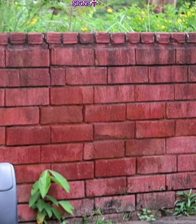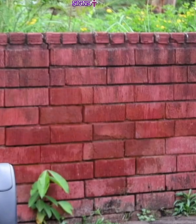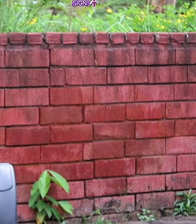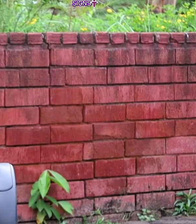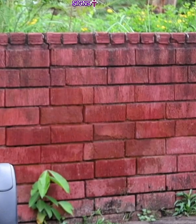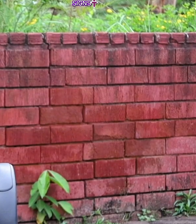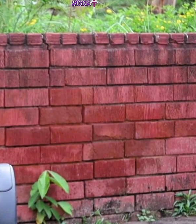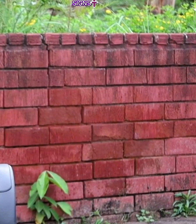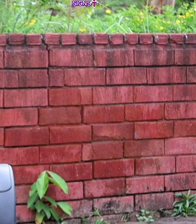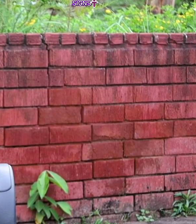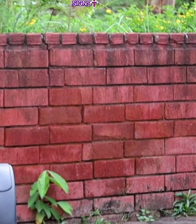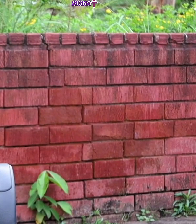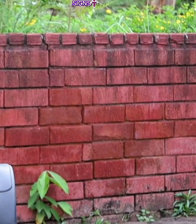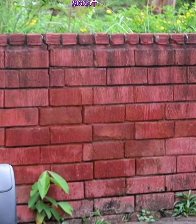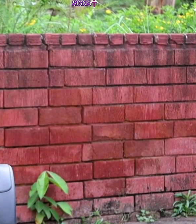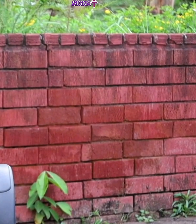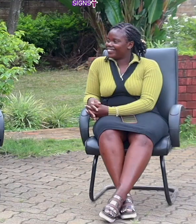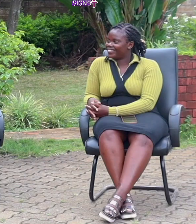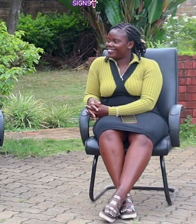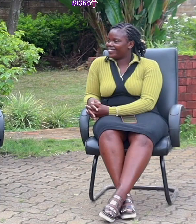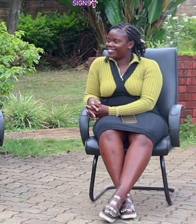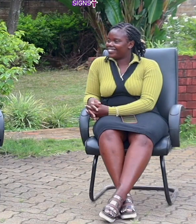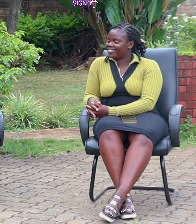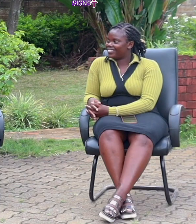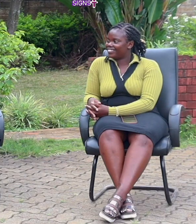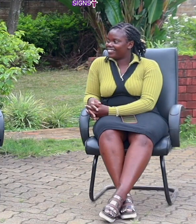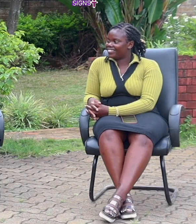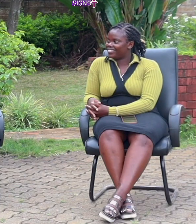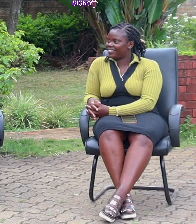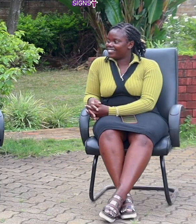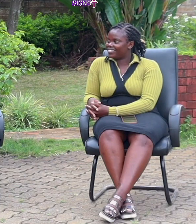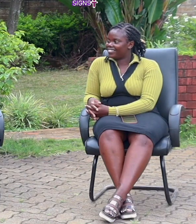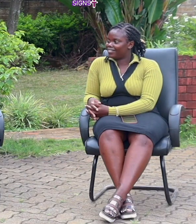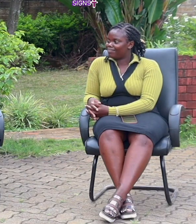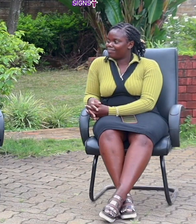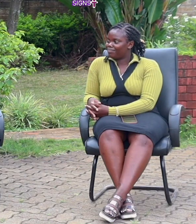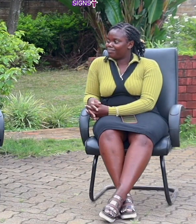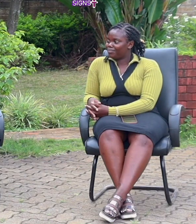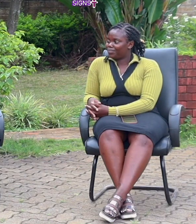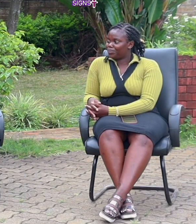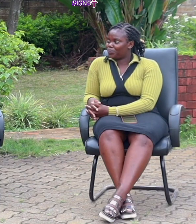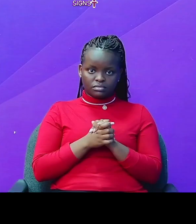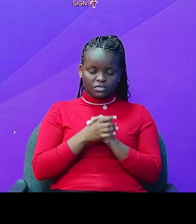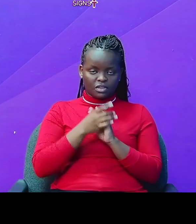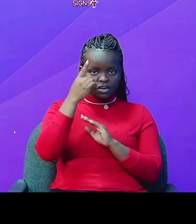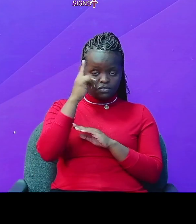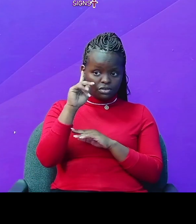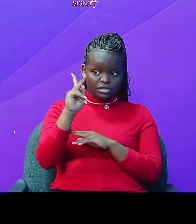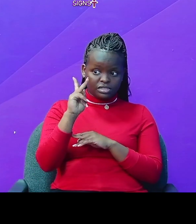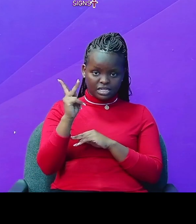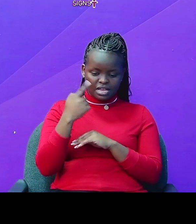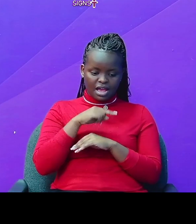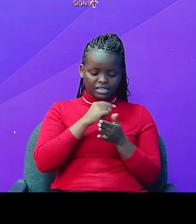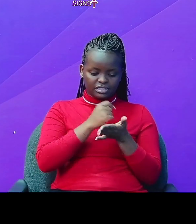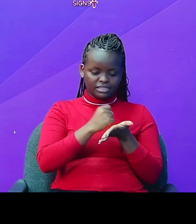leaders in the future. So what are the future goals do you have as an organization? So for Kenya, we signed